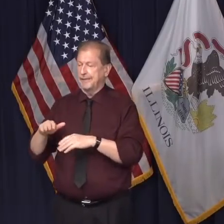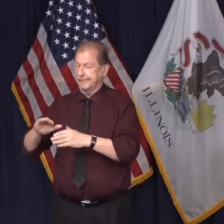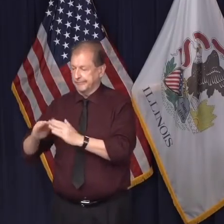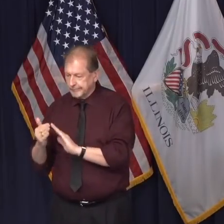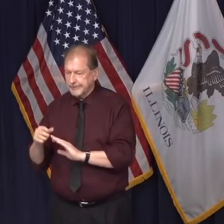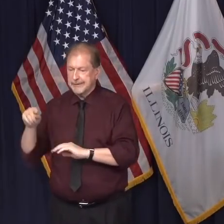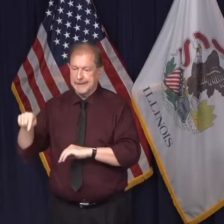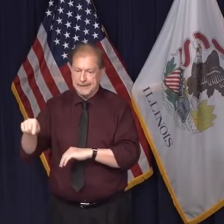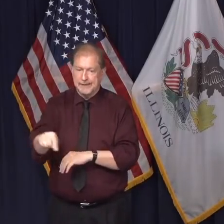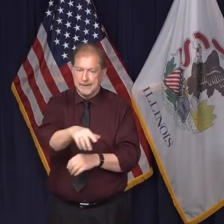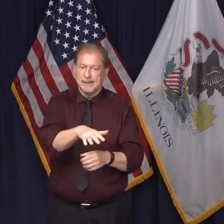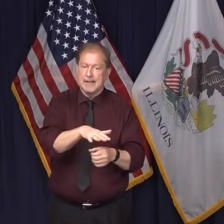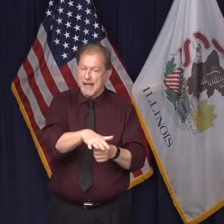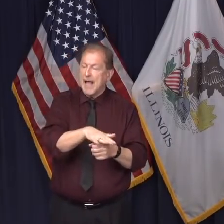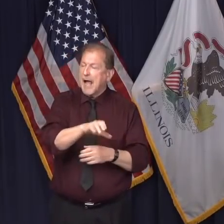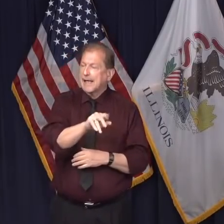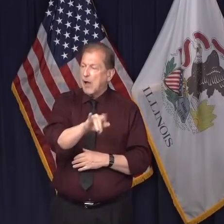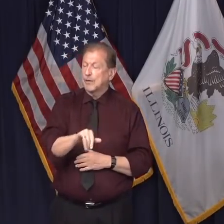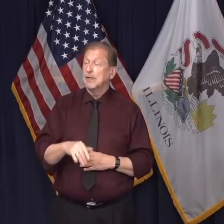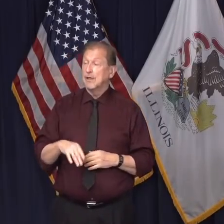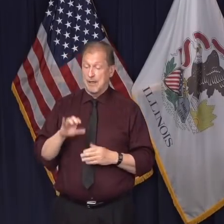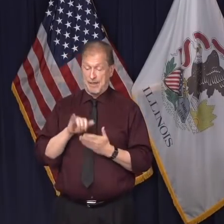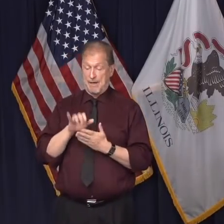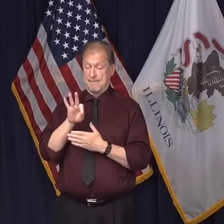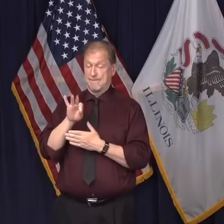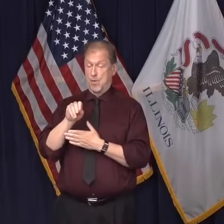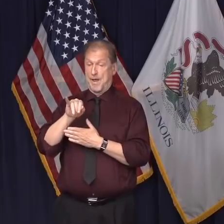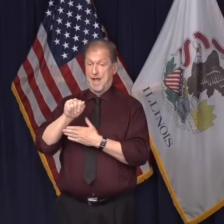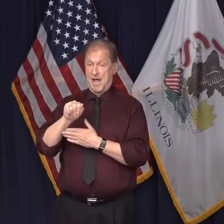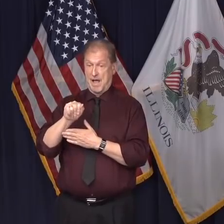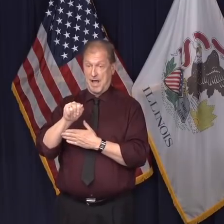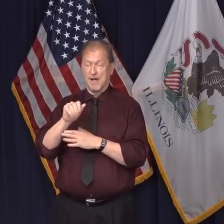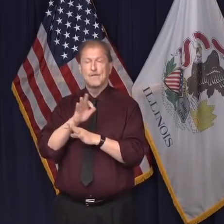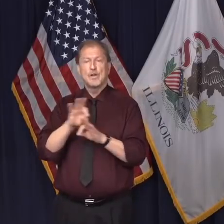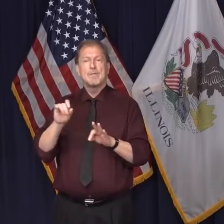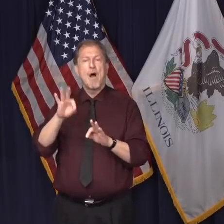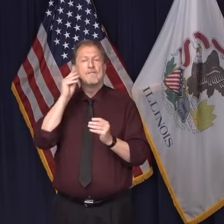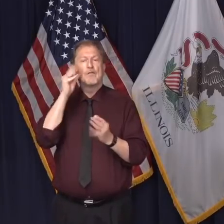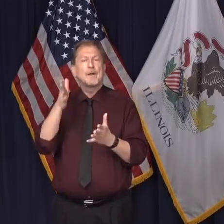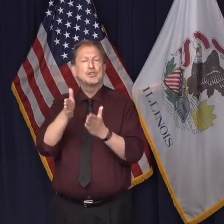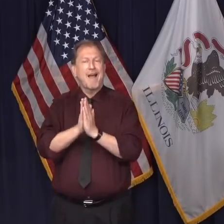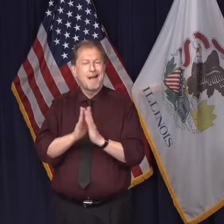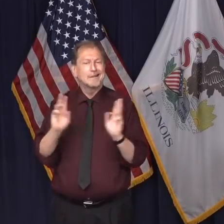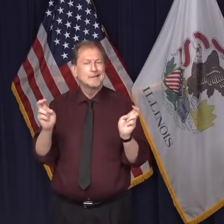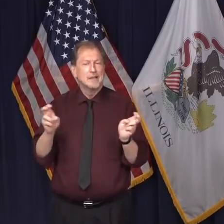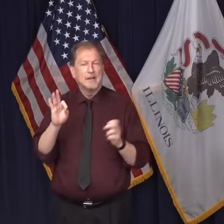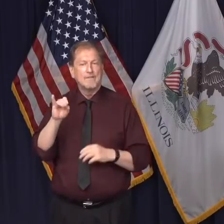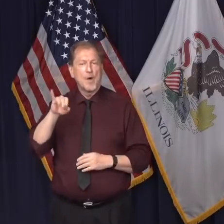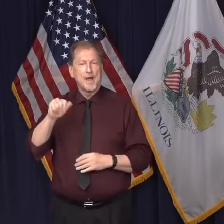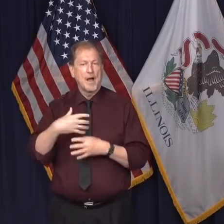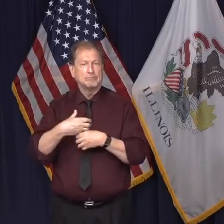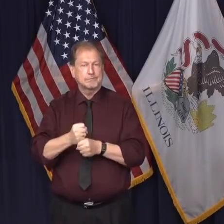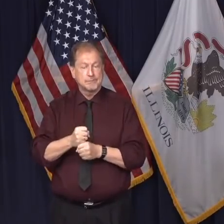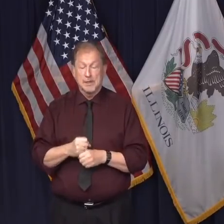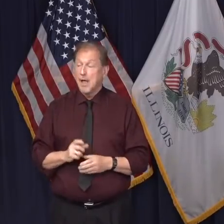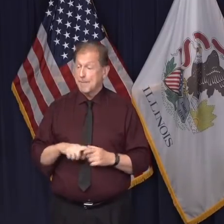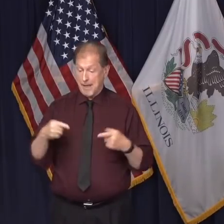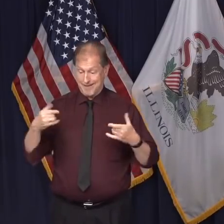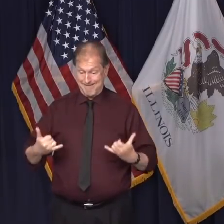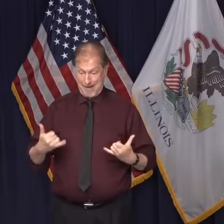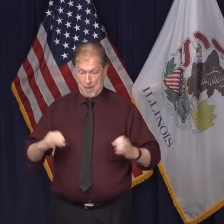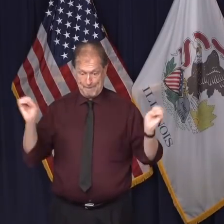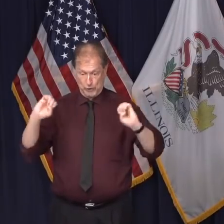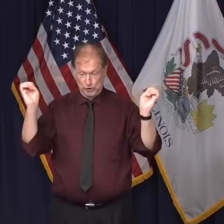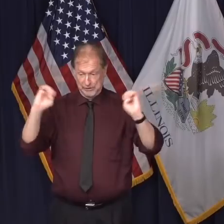laws say today. As I've said from the beginning, in the midst of the pandemic and in this